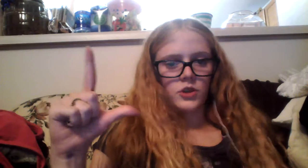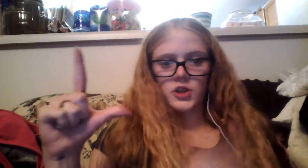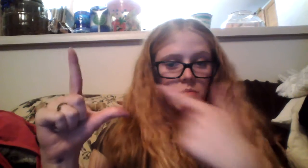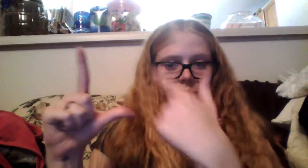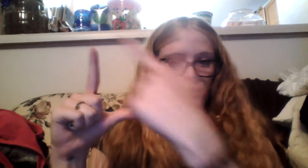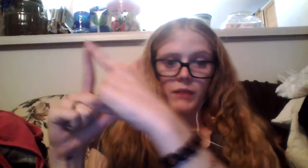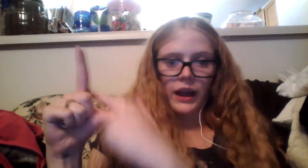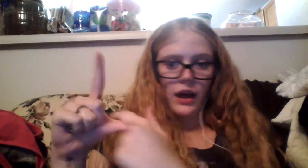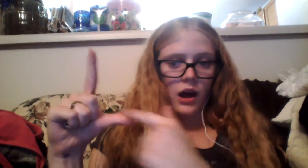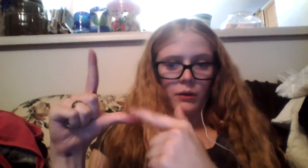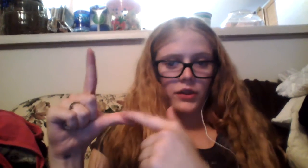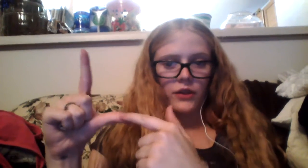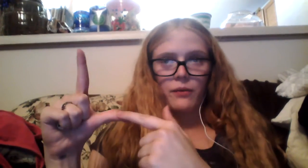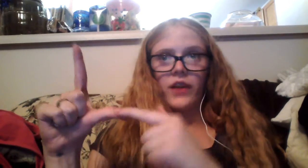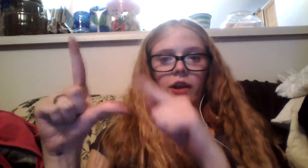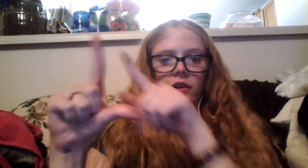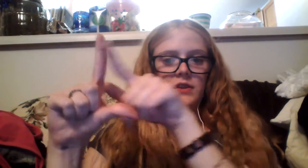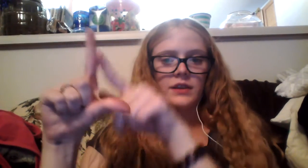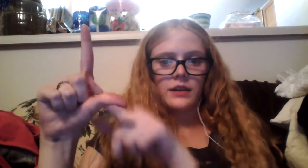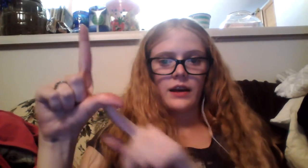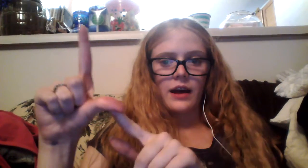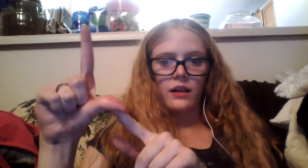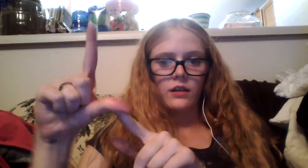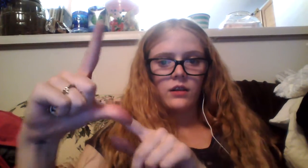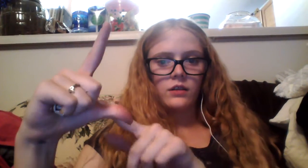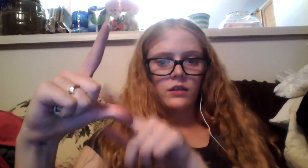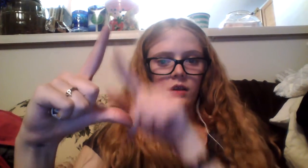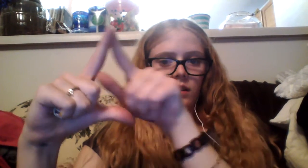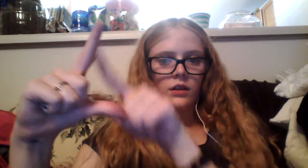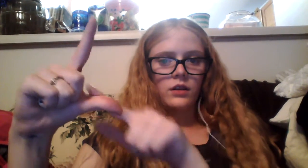just make an L with your fingers, L,